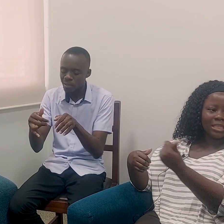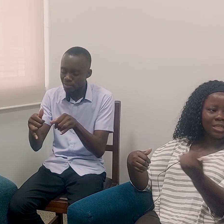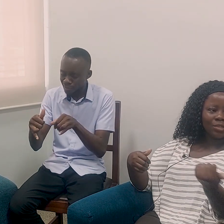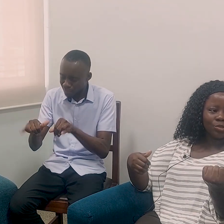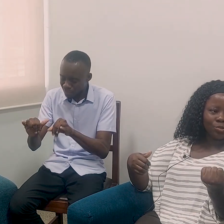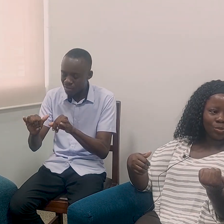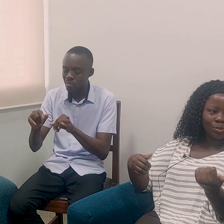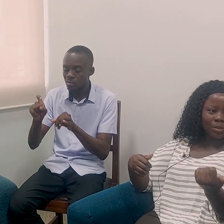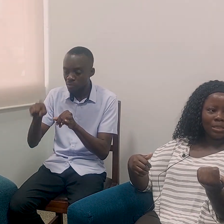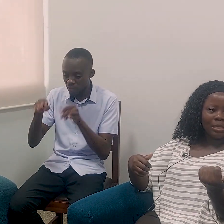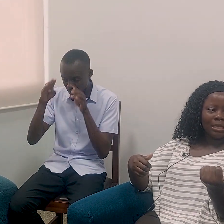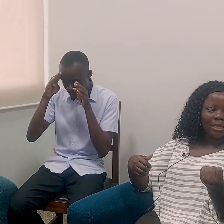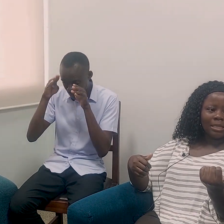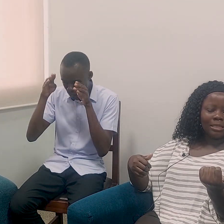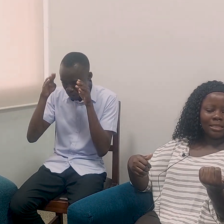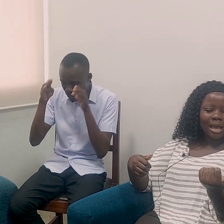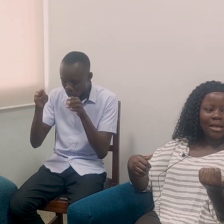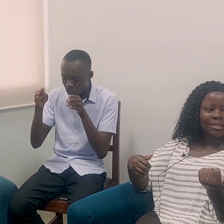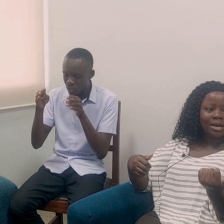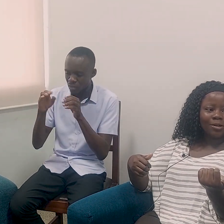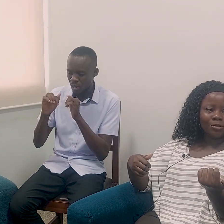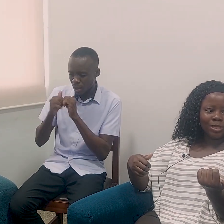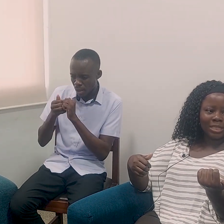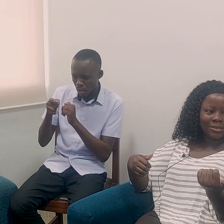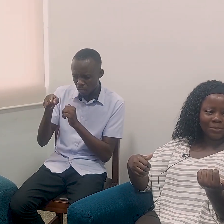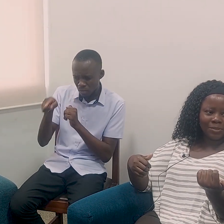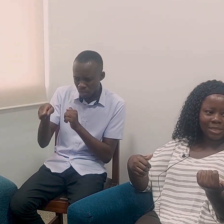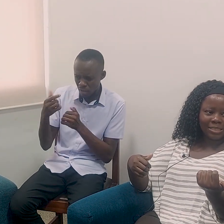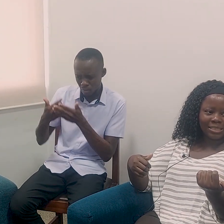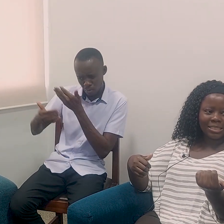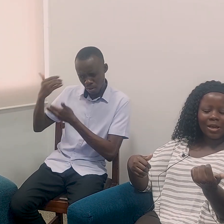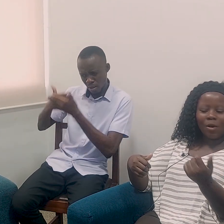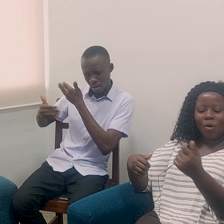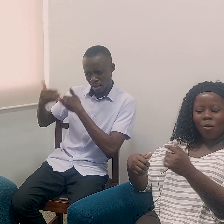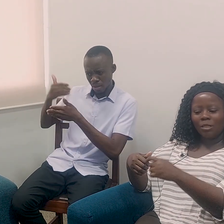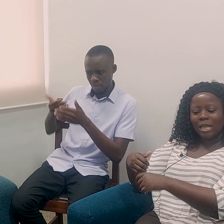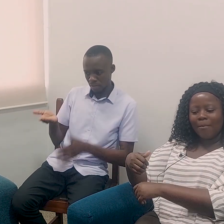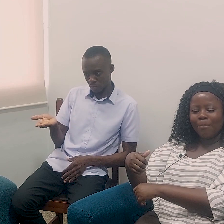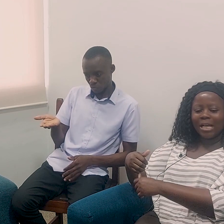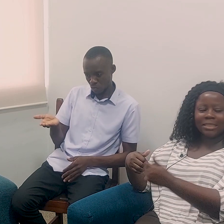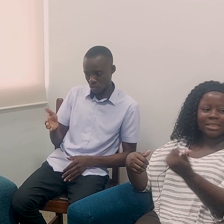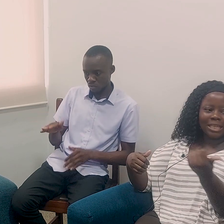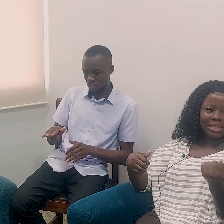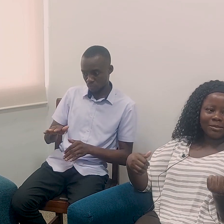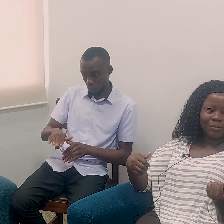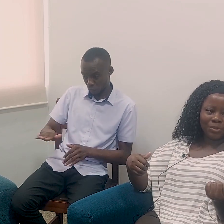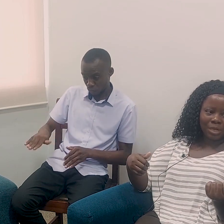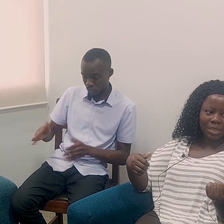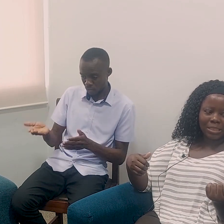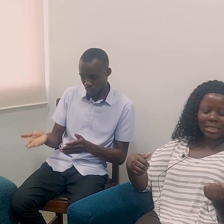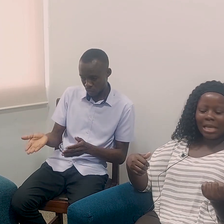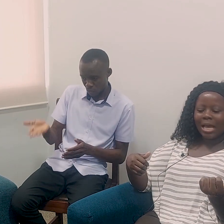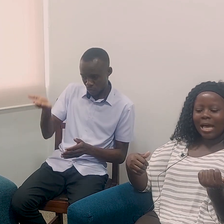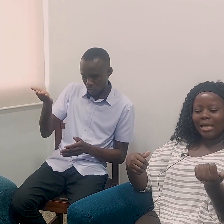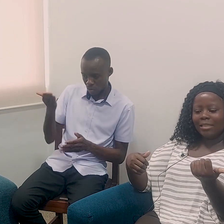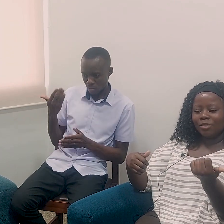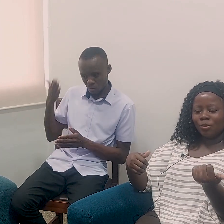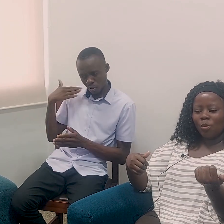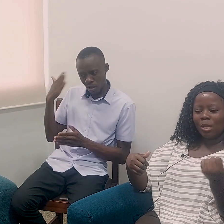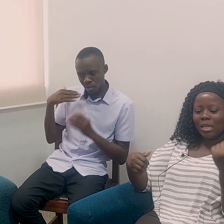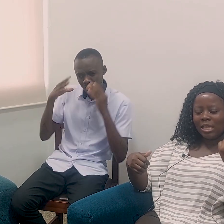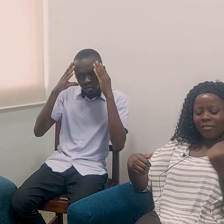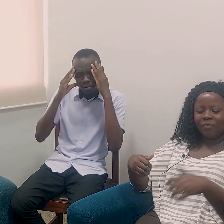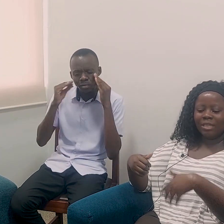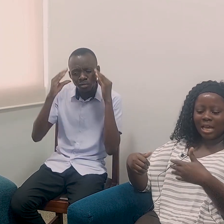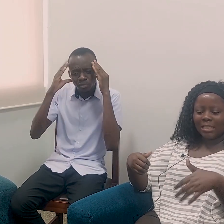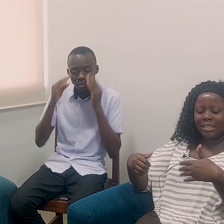reflect into their childhood experience or their past experience. And